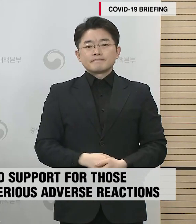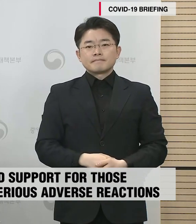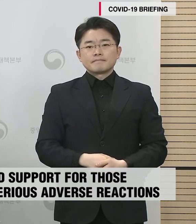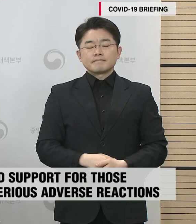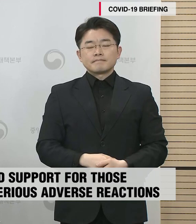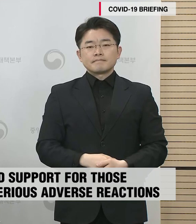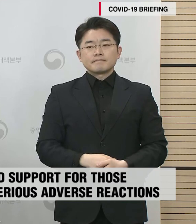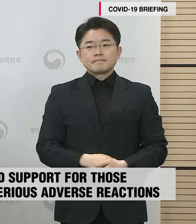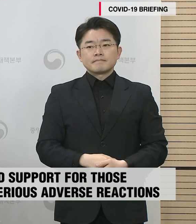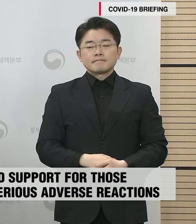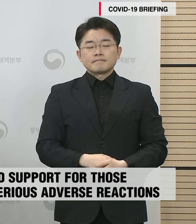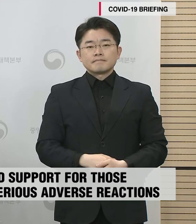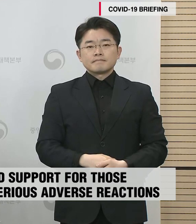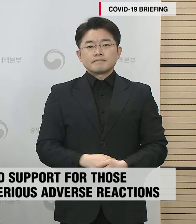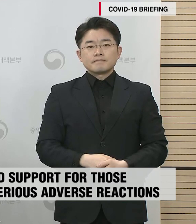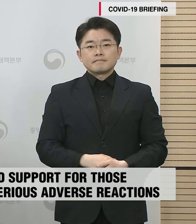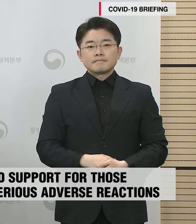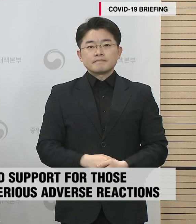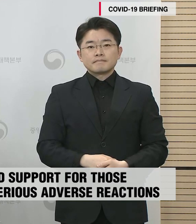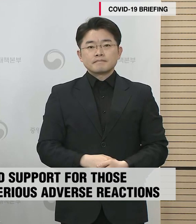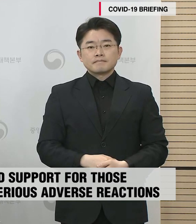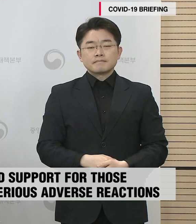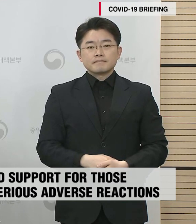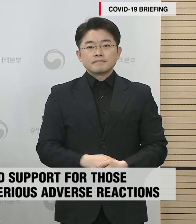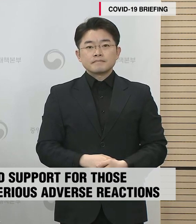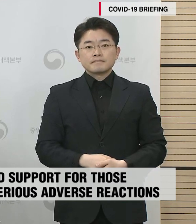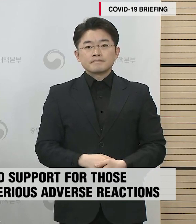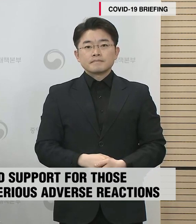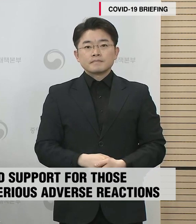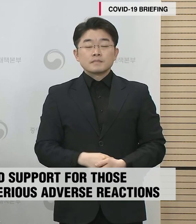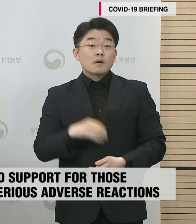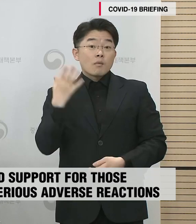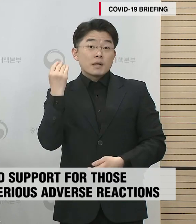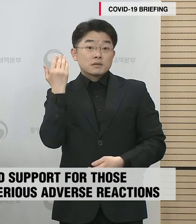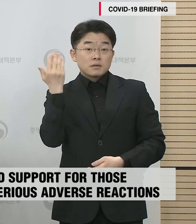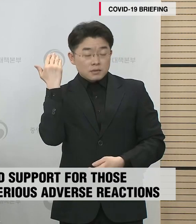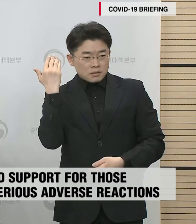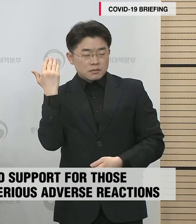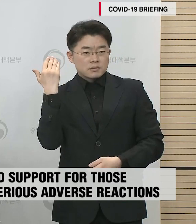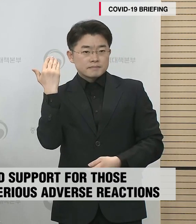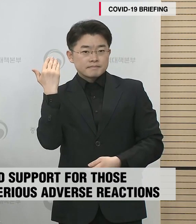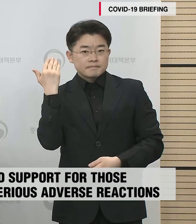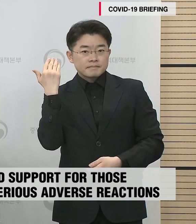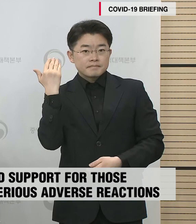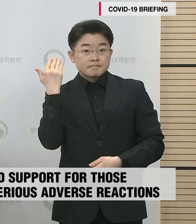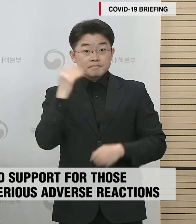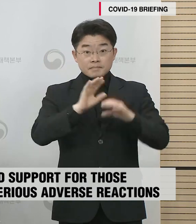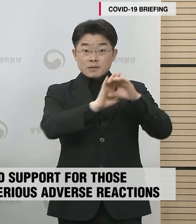out mandatory quarantine for them as well. And to this end, the KCDA